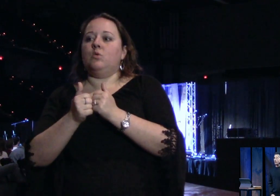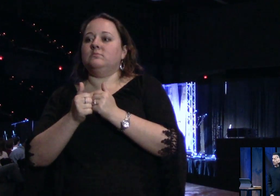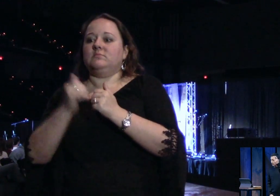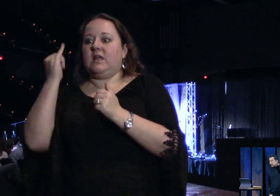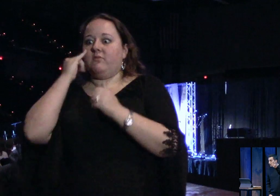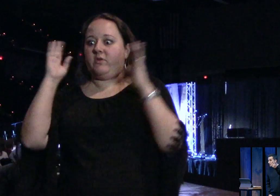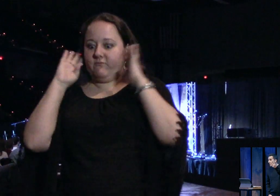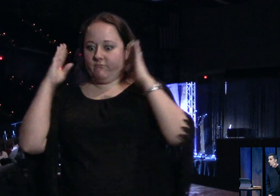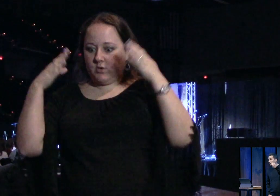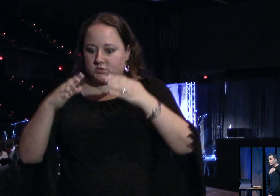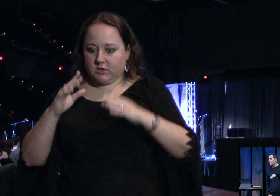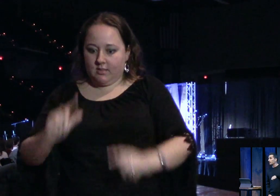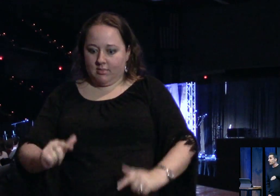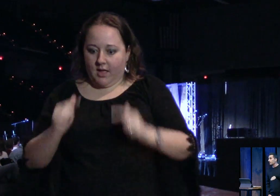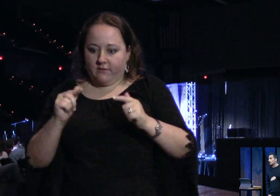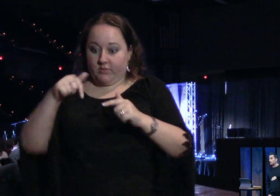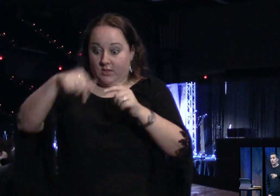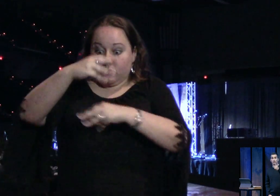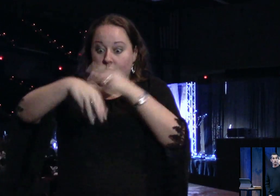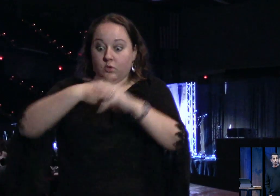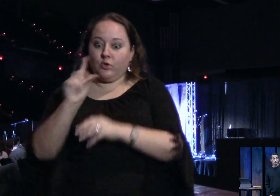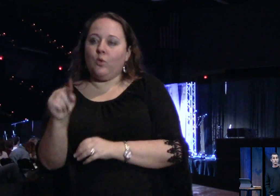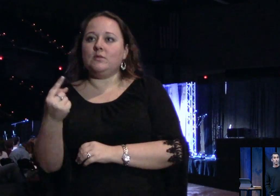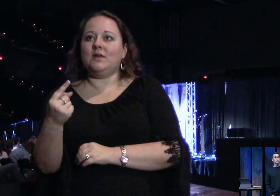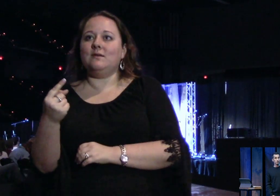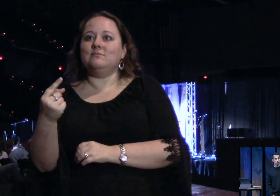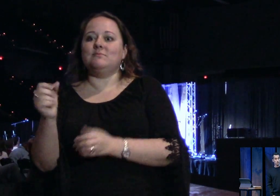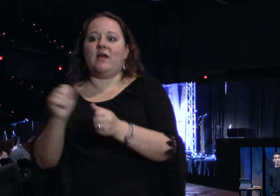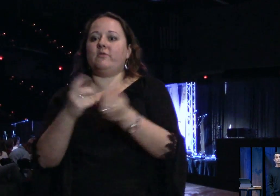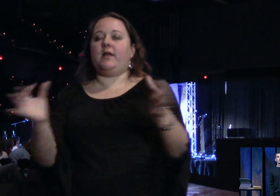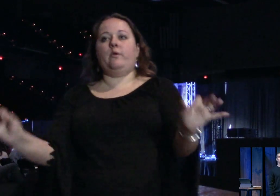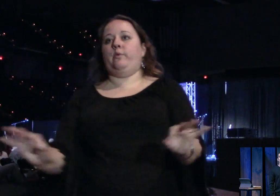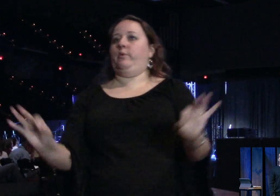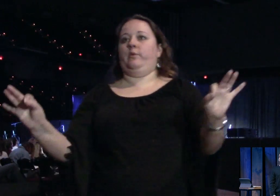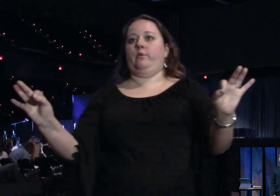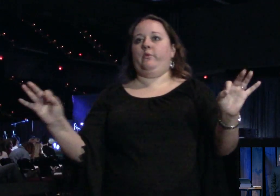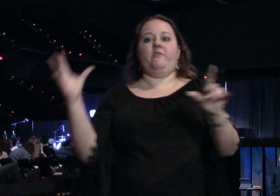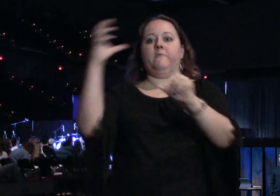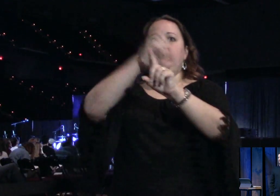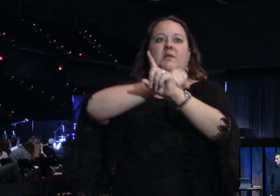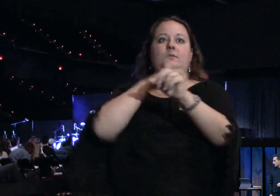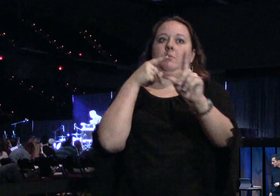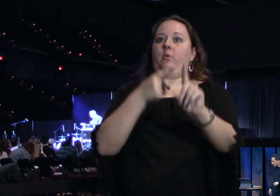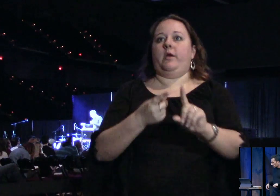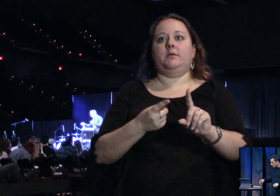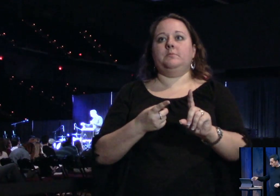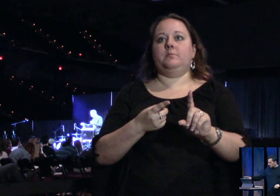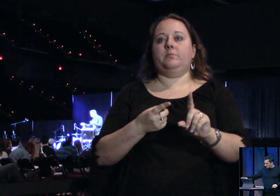us 3 realities about life under the sun. Here's the first one. The first one